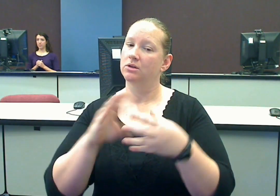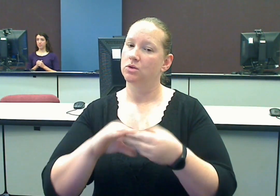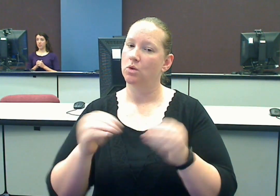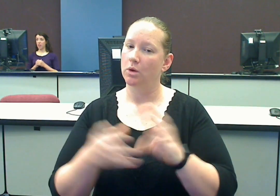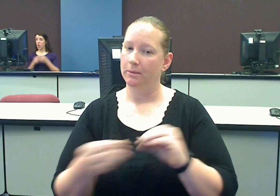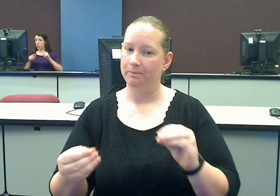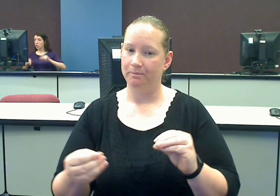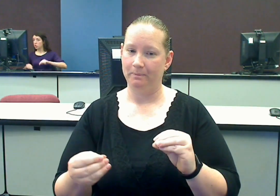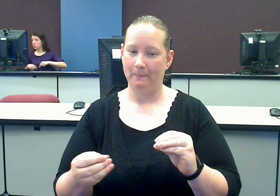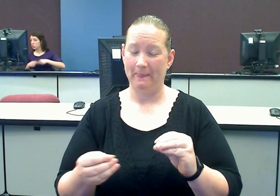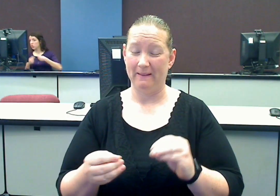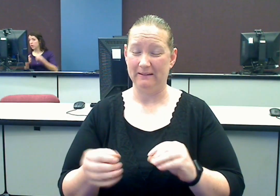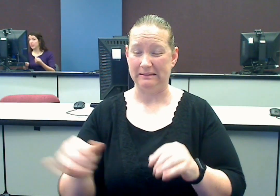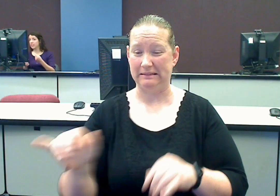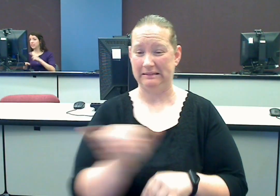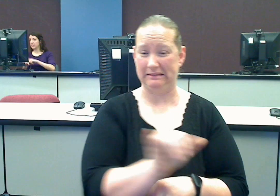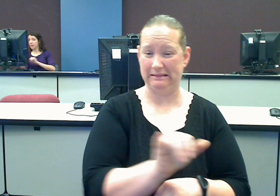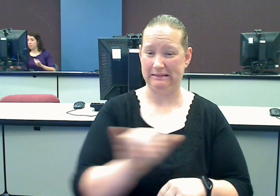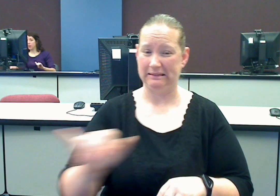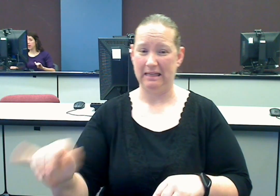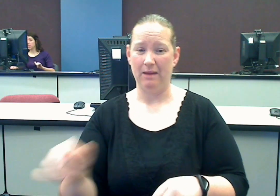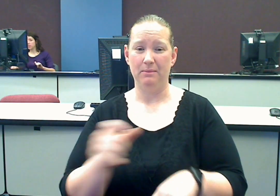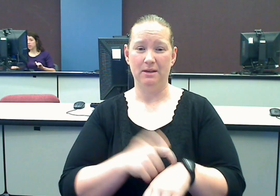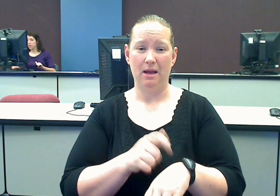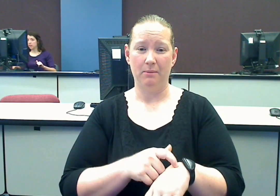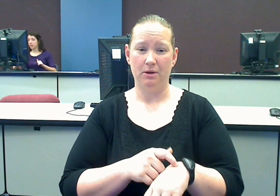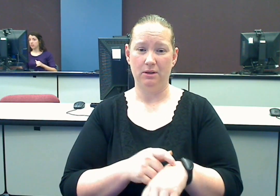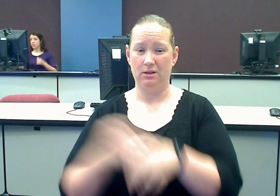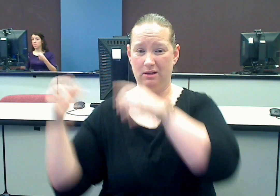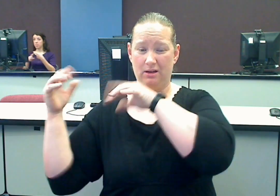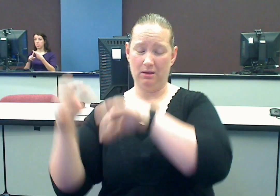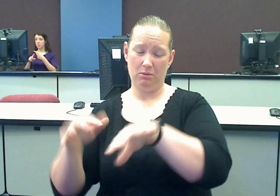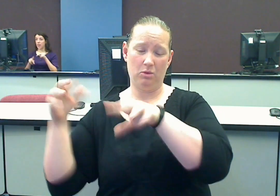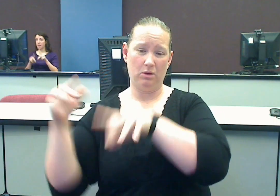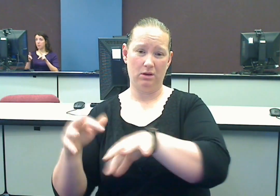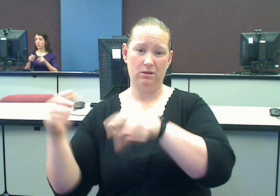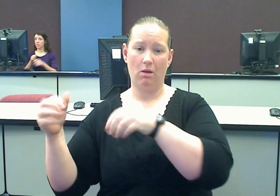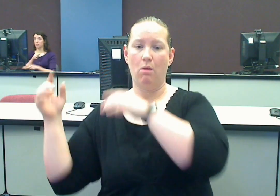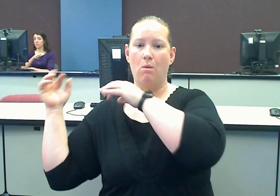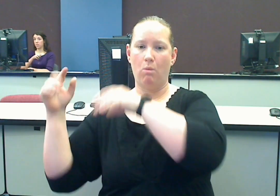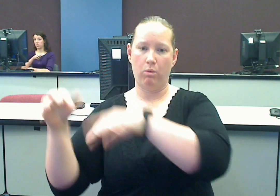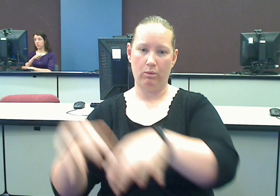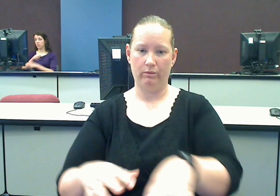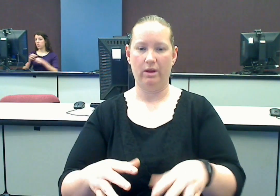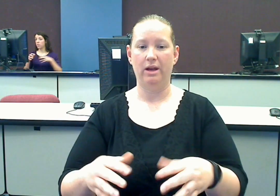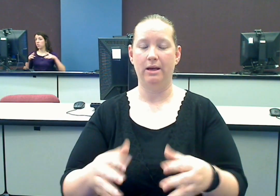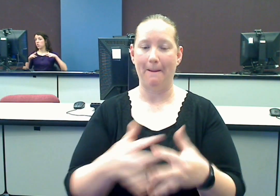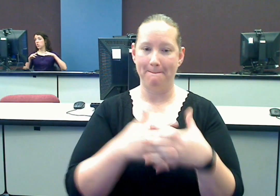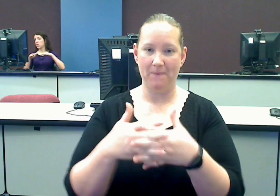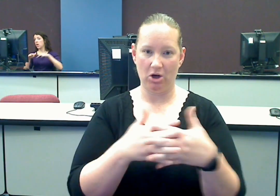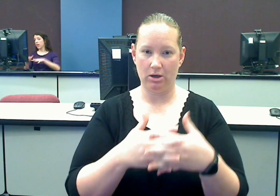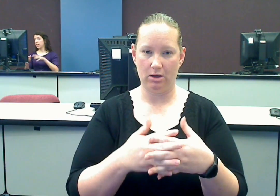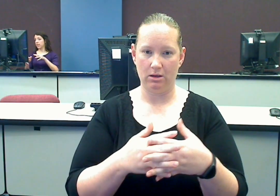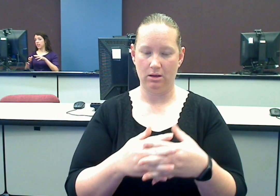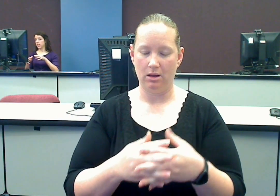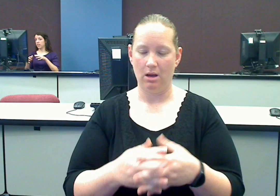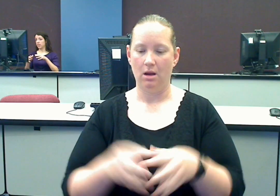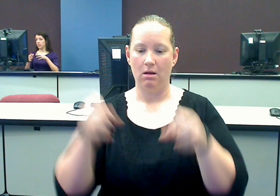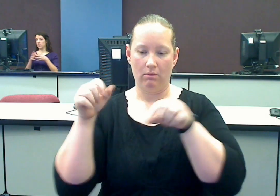During the same time period, immigrants flooded America, and they flooded the cities for work. The average